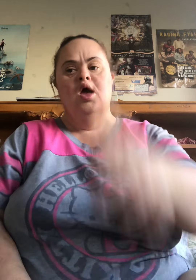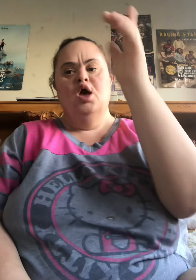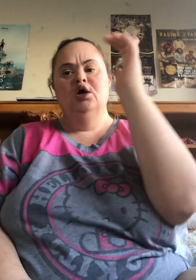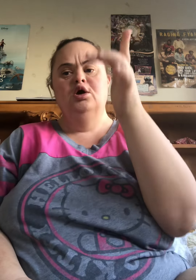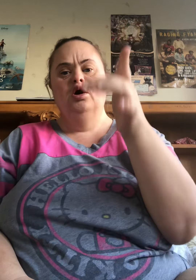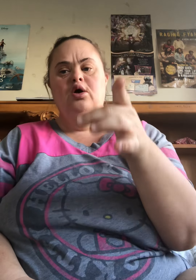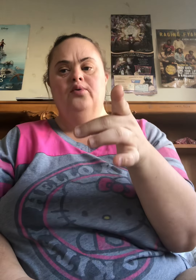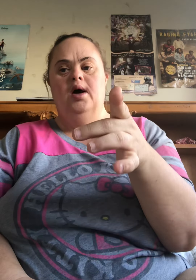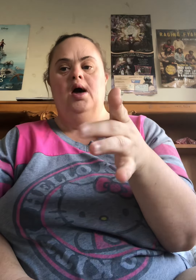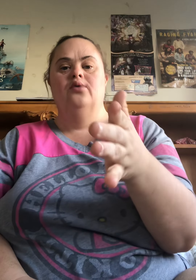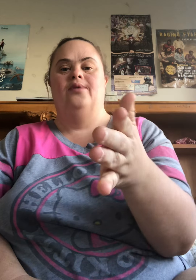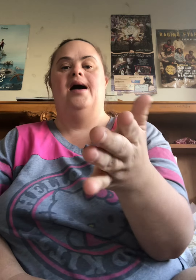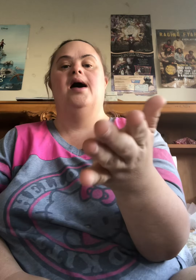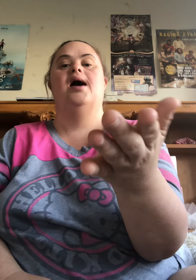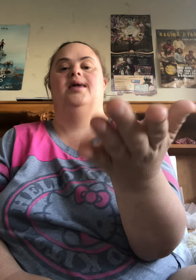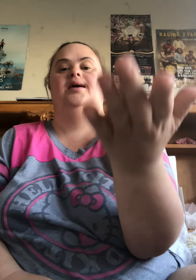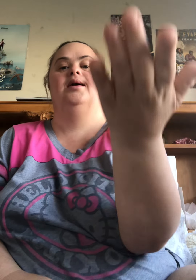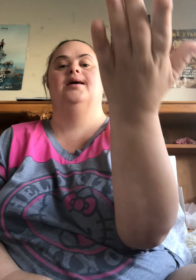time, you were